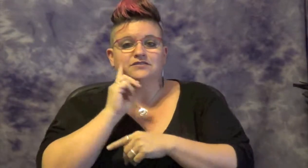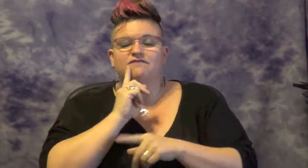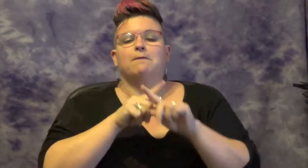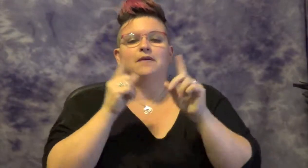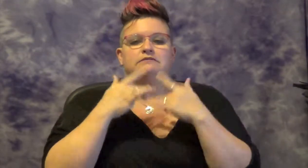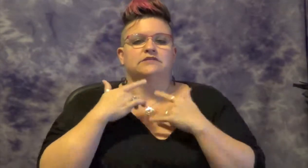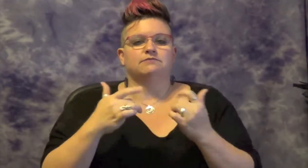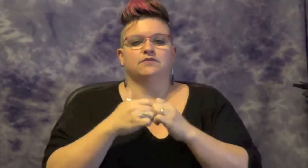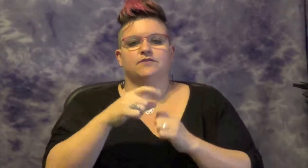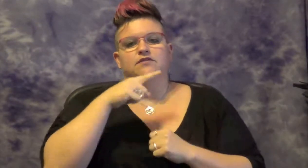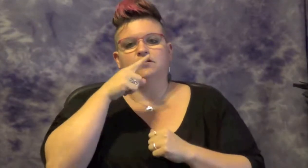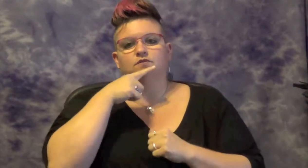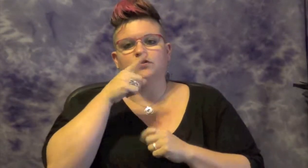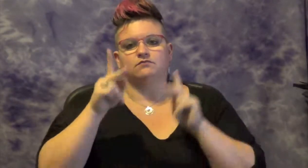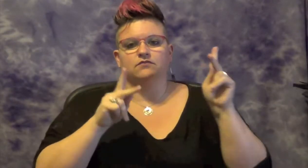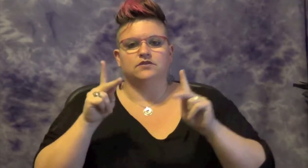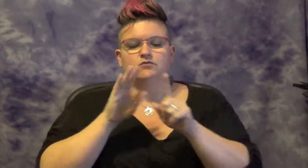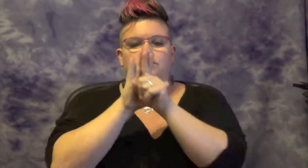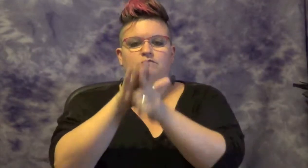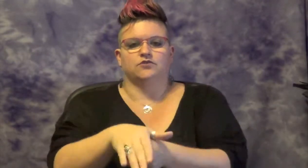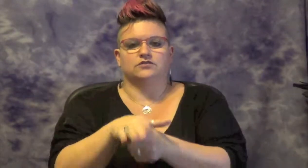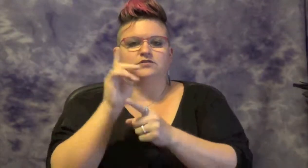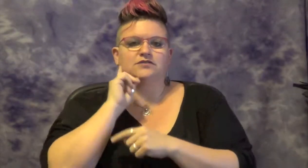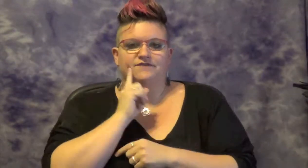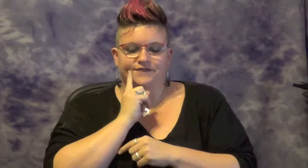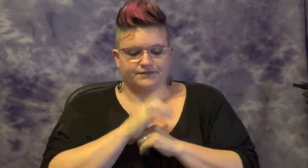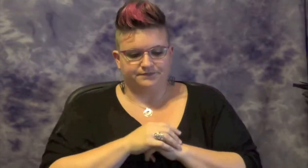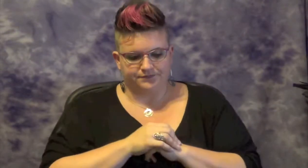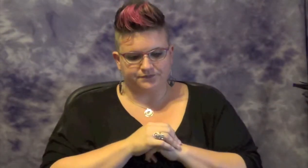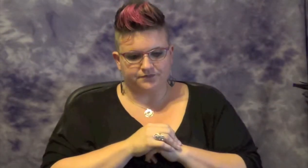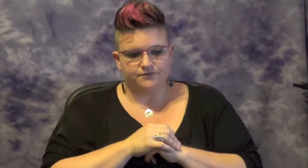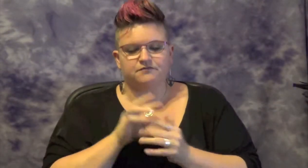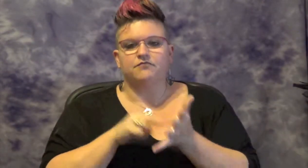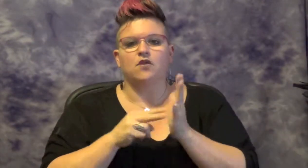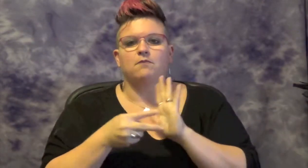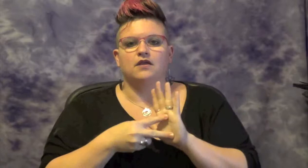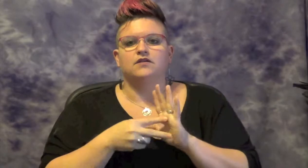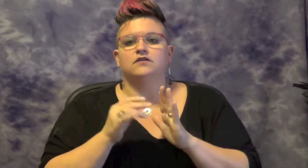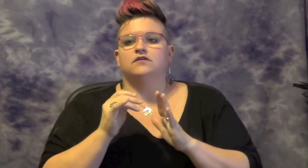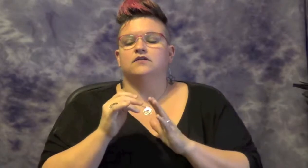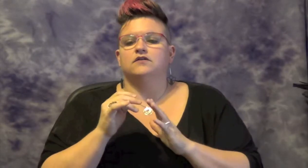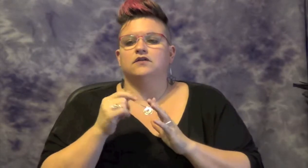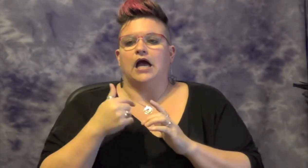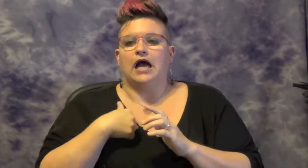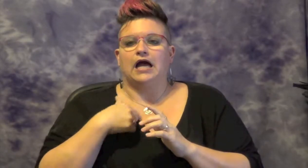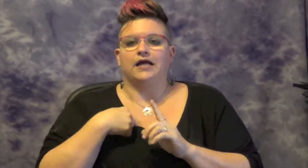also have deaf people that oppress each other, but we're going to talk about hearing people that oppress deaf